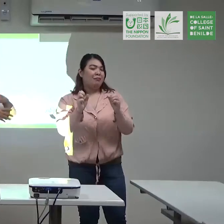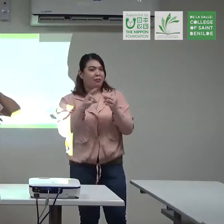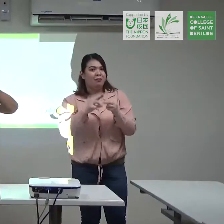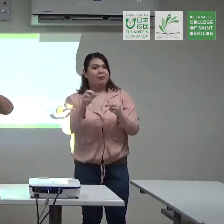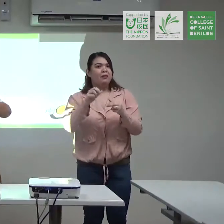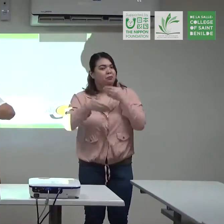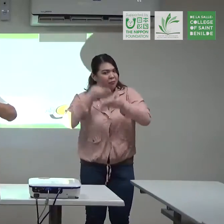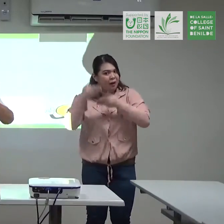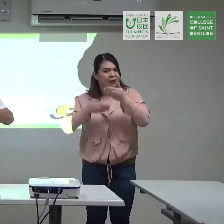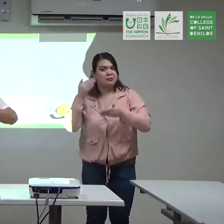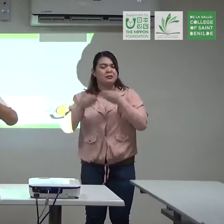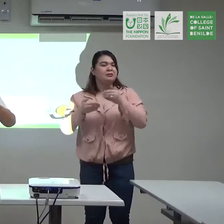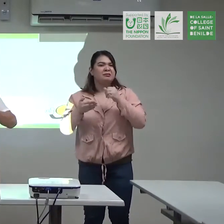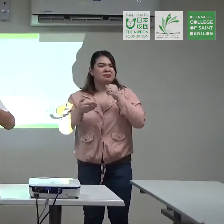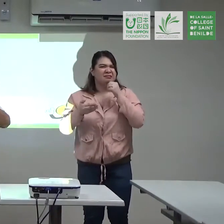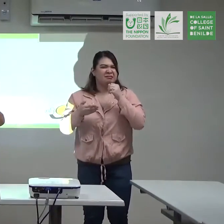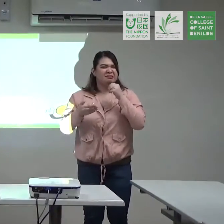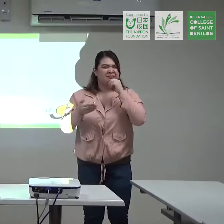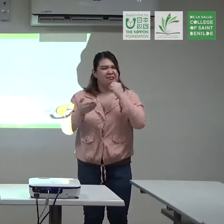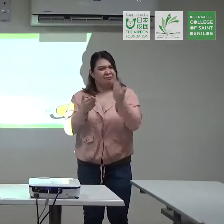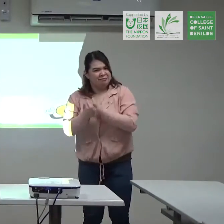process, you will eventually,